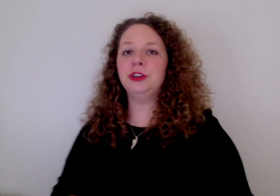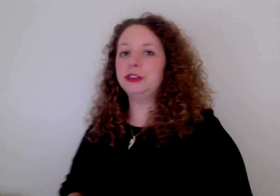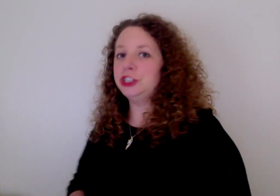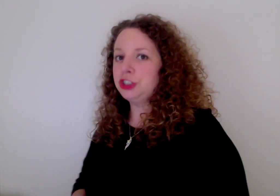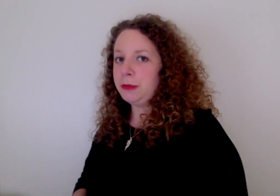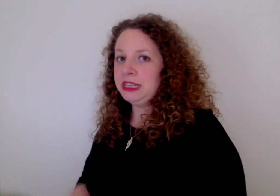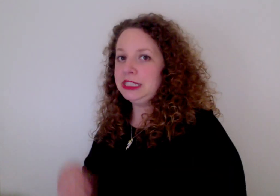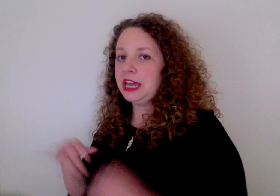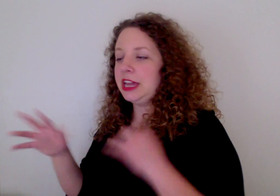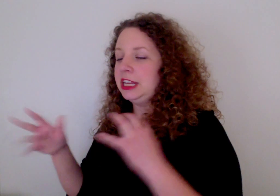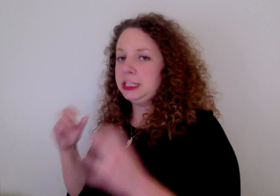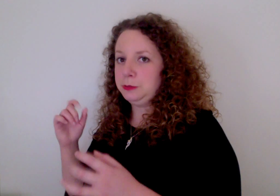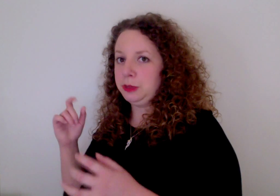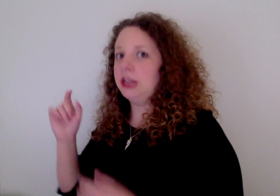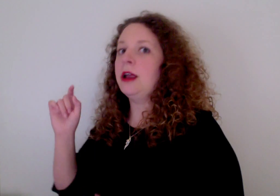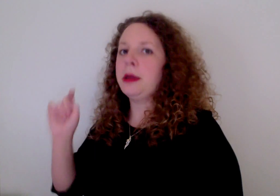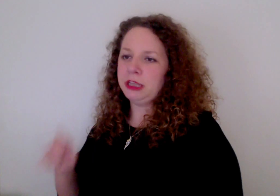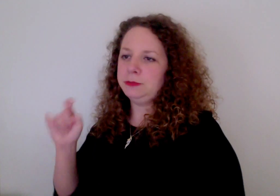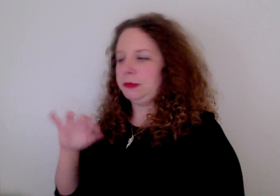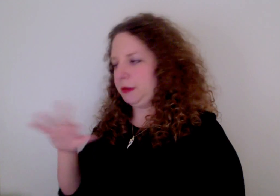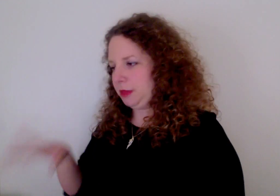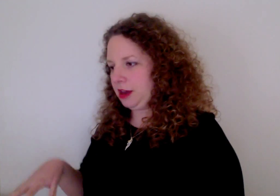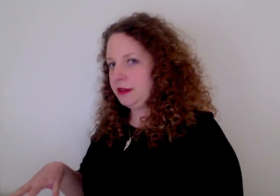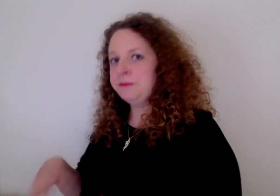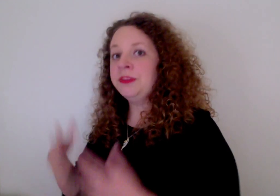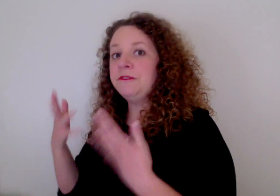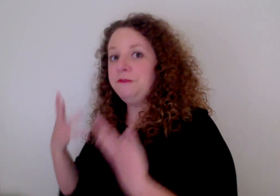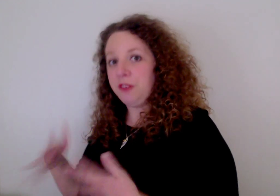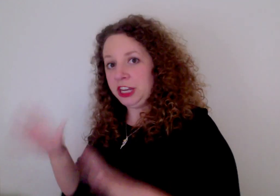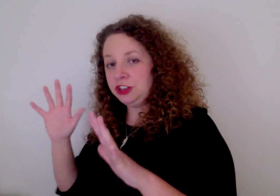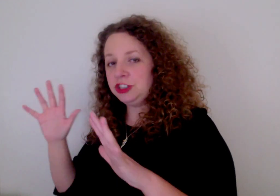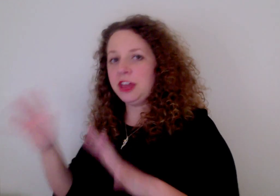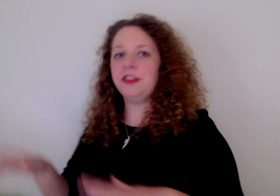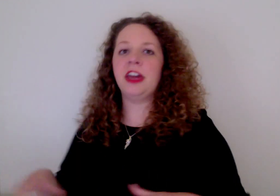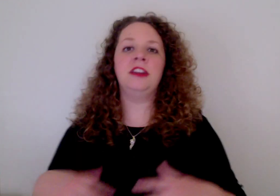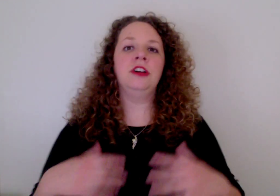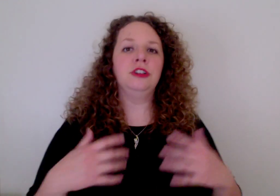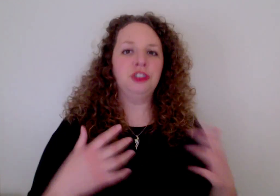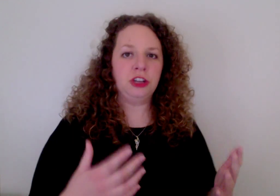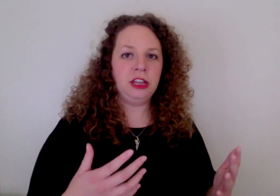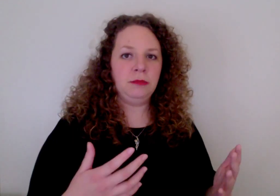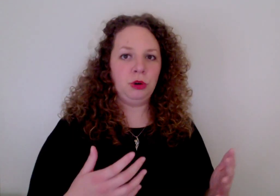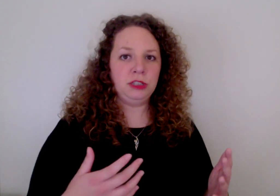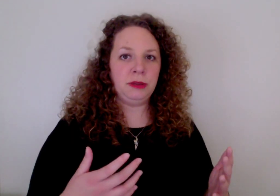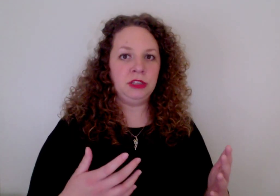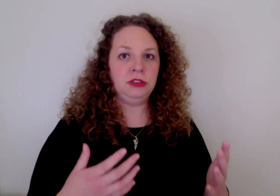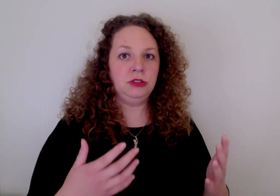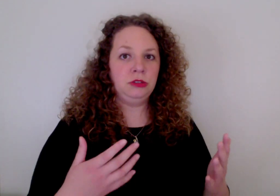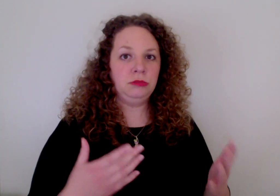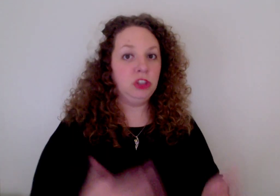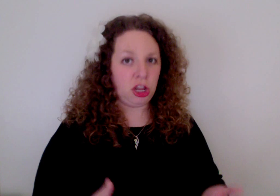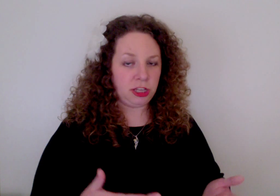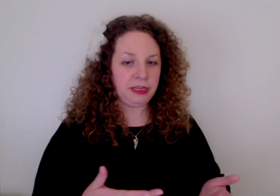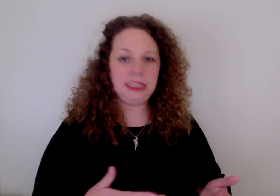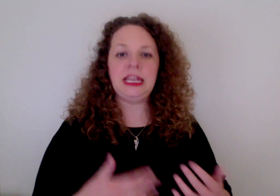to your dominant side, explain, I must, blah, blah, blah, finish, and then turning more to my non-dominant side,